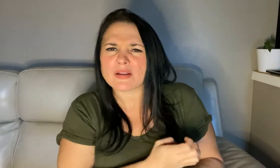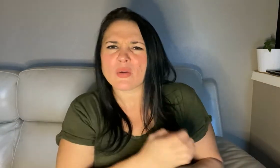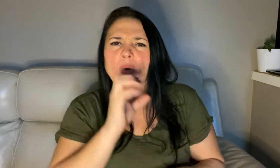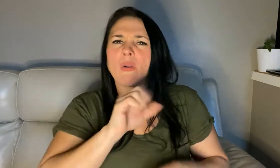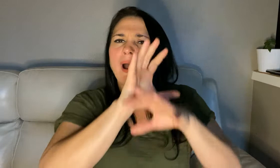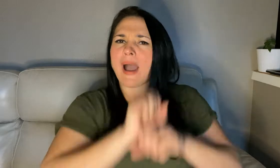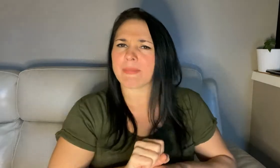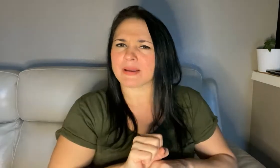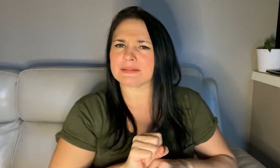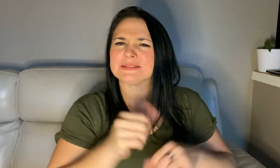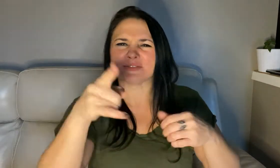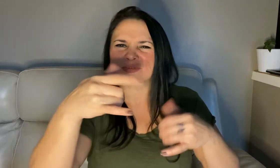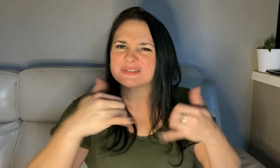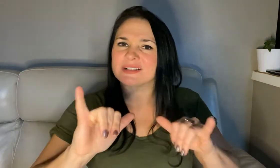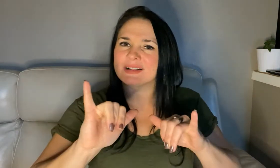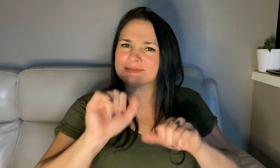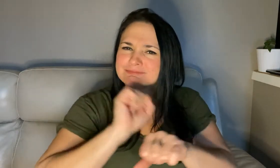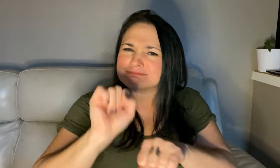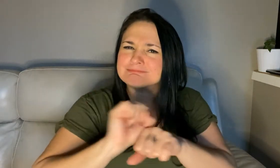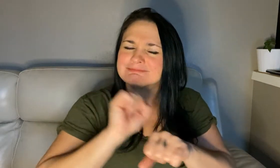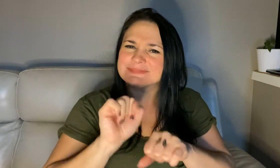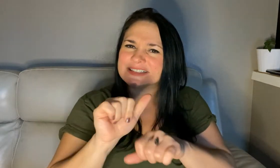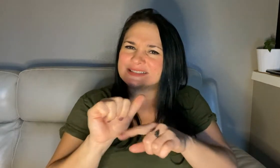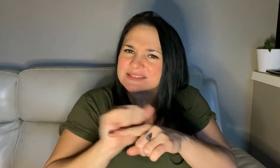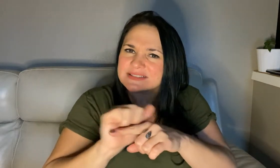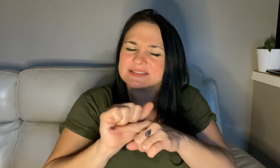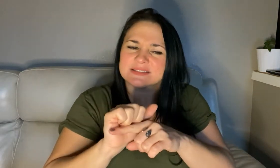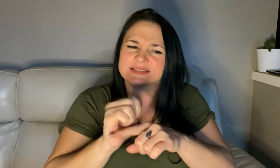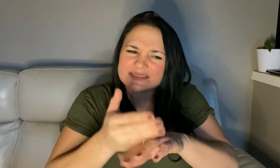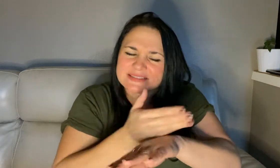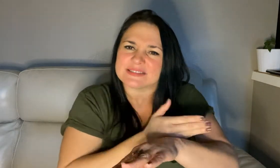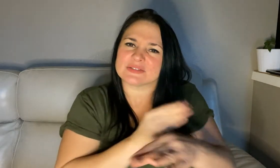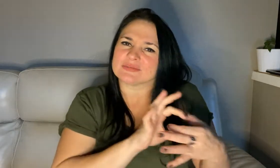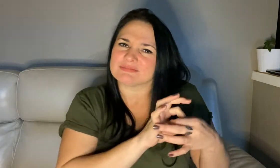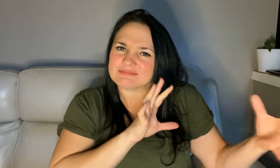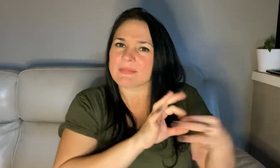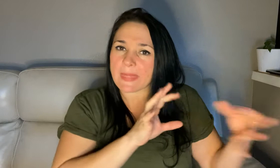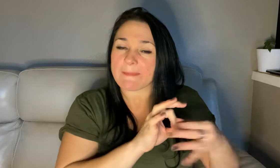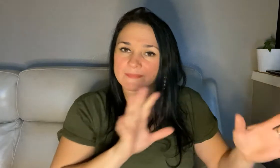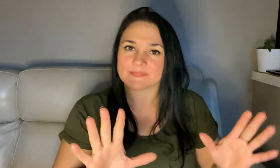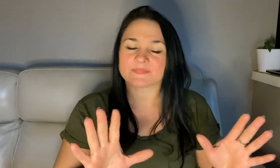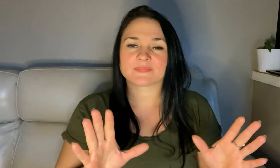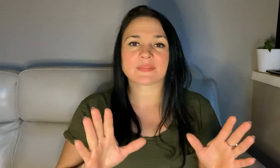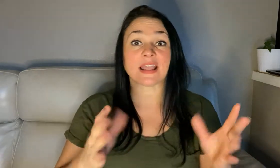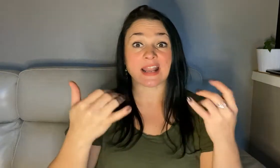things, the old energy and old habits from 2020. And you're still working on that and practicing to improve, to let those